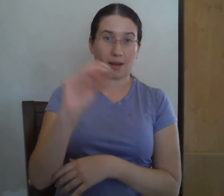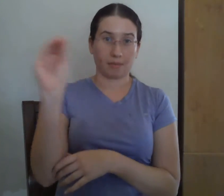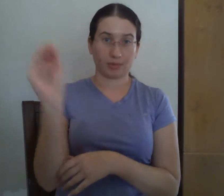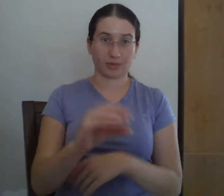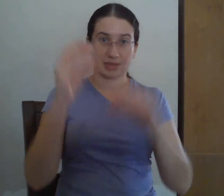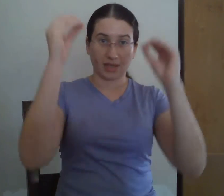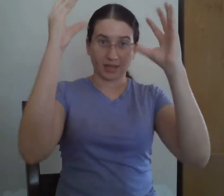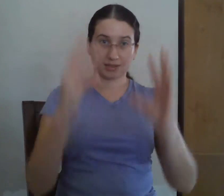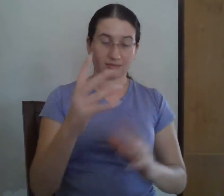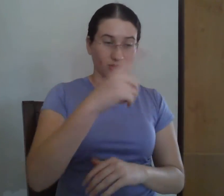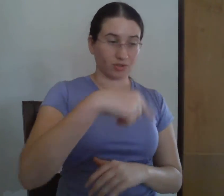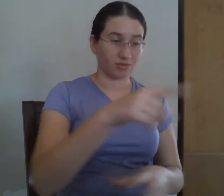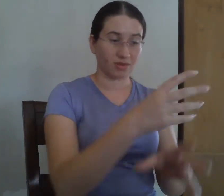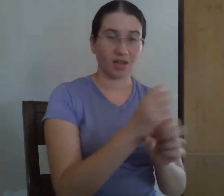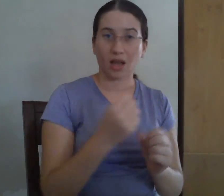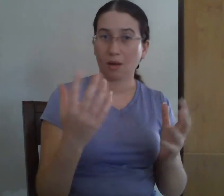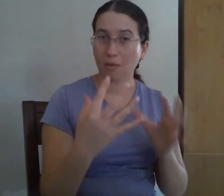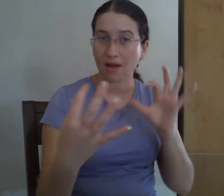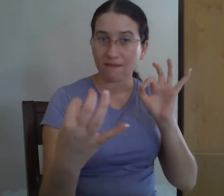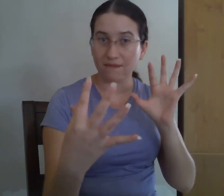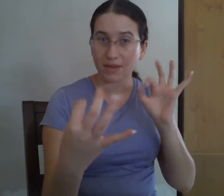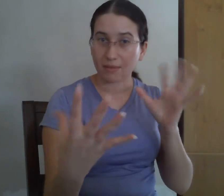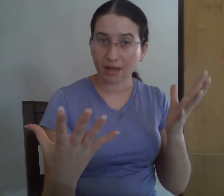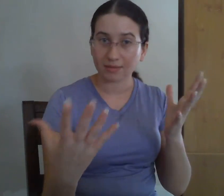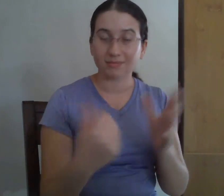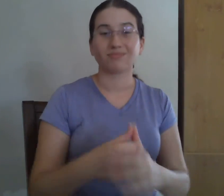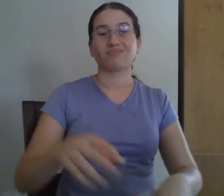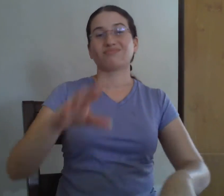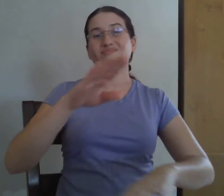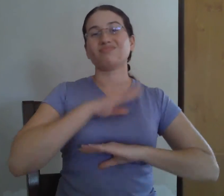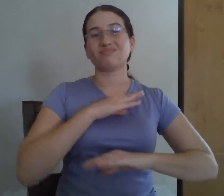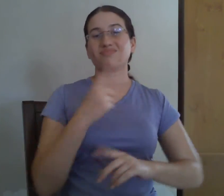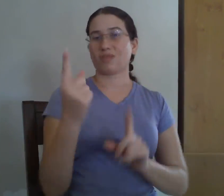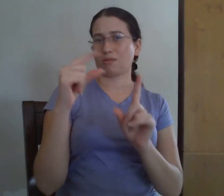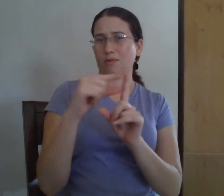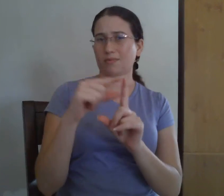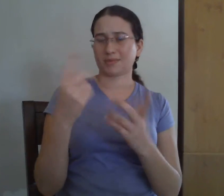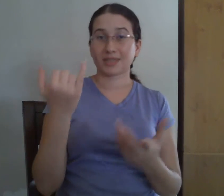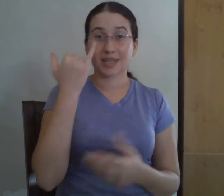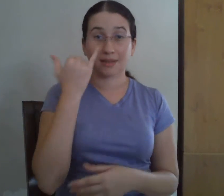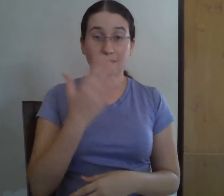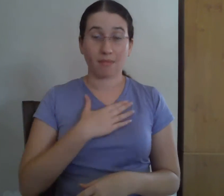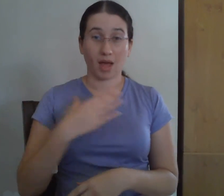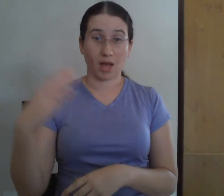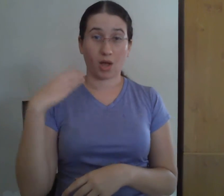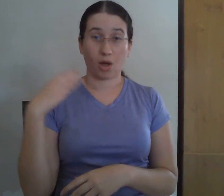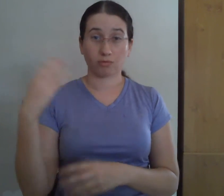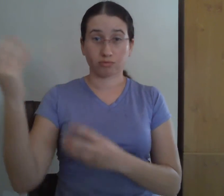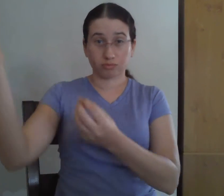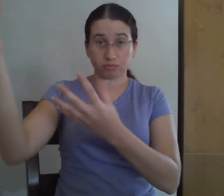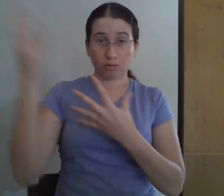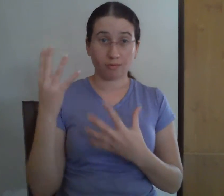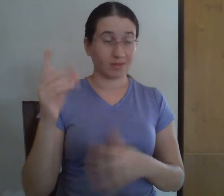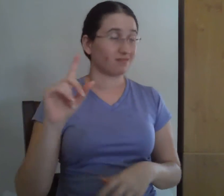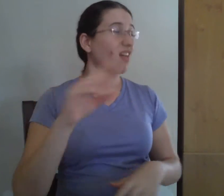John, satisfactory. that all three characters in this picture If all my bridge are coach human. ever told me was that I was satisfactory,